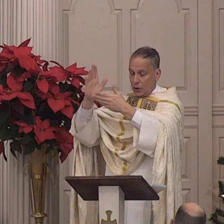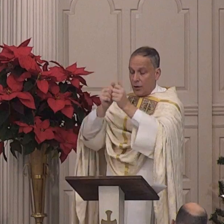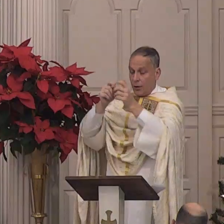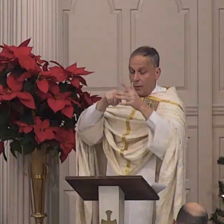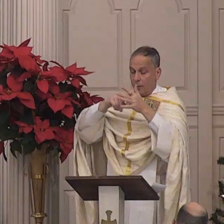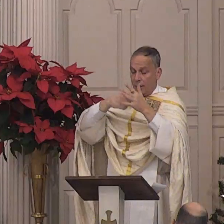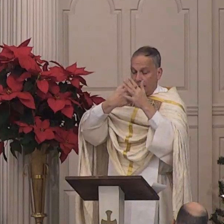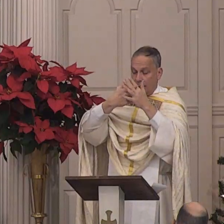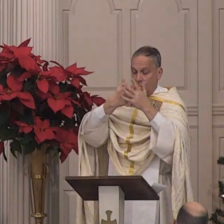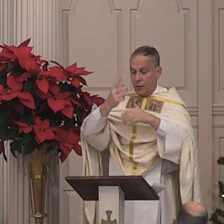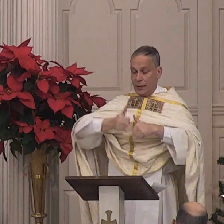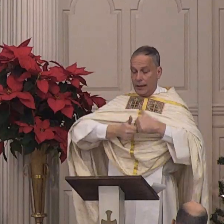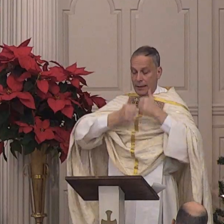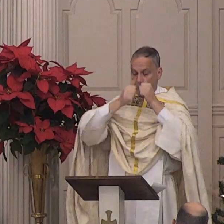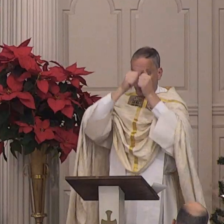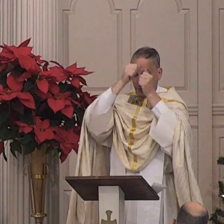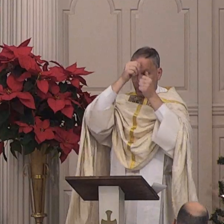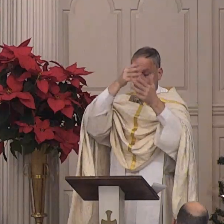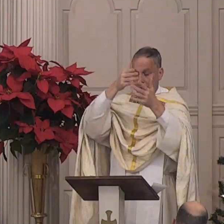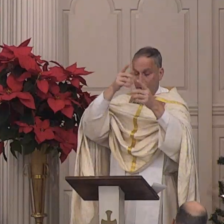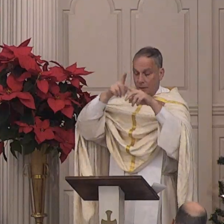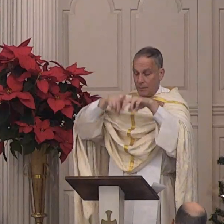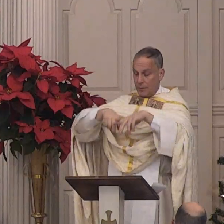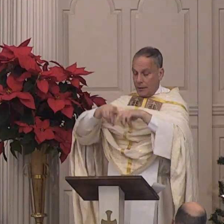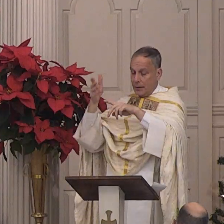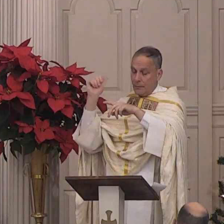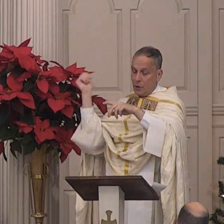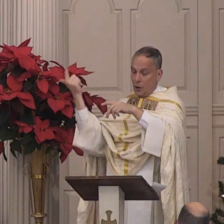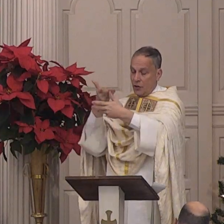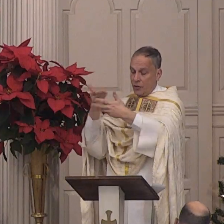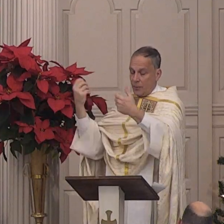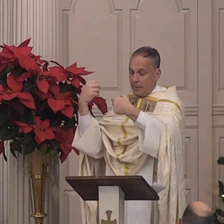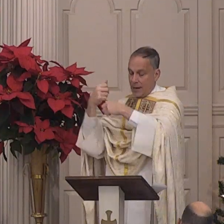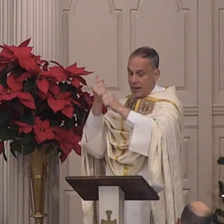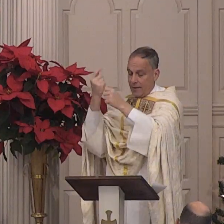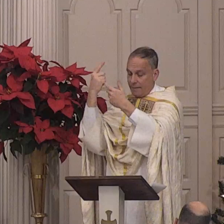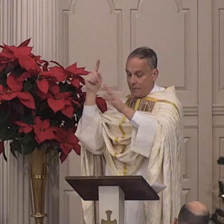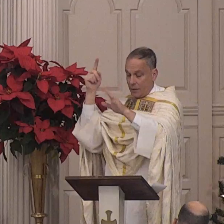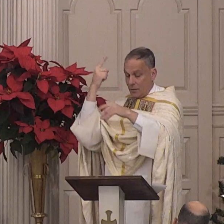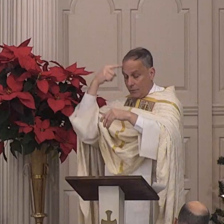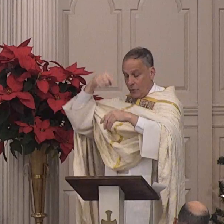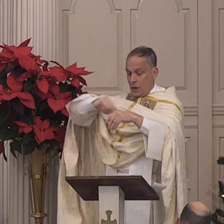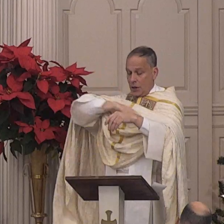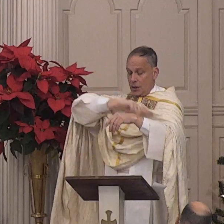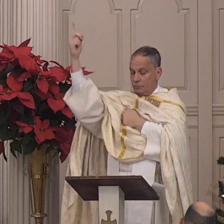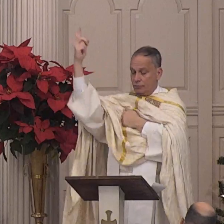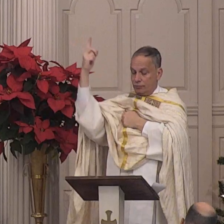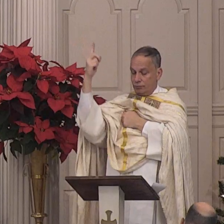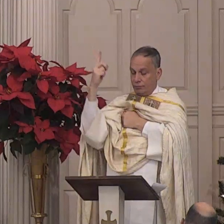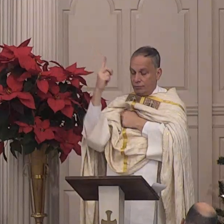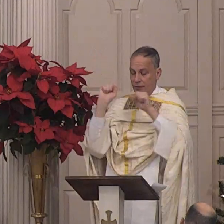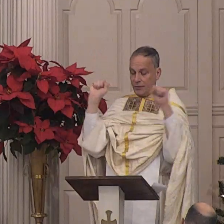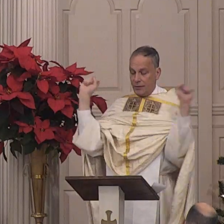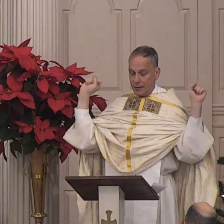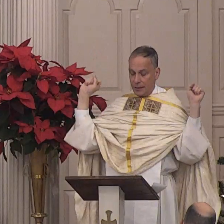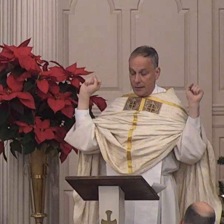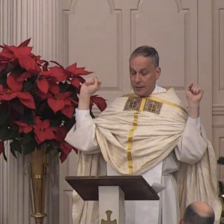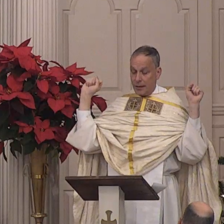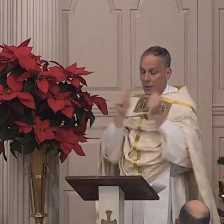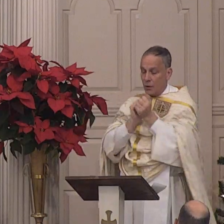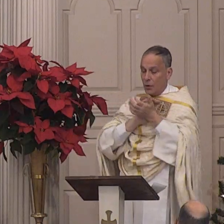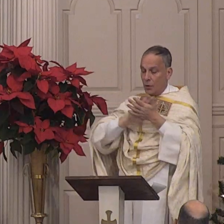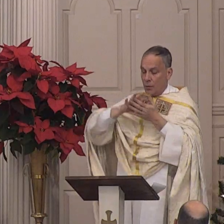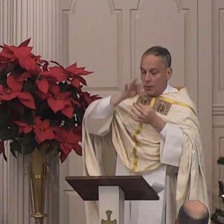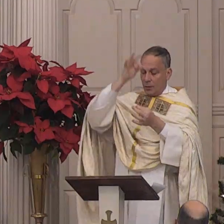Father. Through him all things were made. For us men and for our salvation, he came down from heaven, and by the